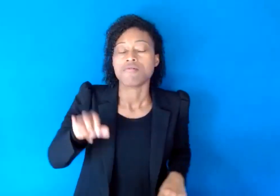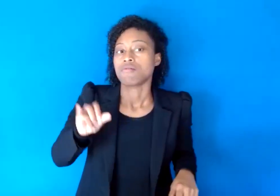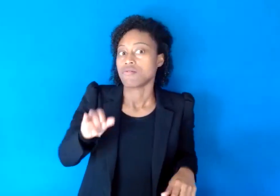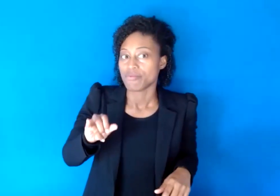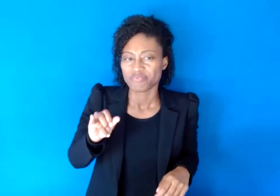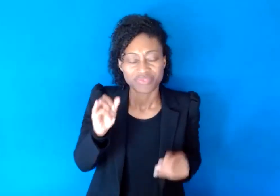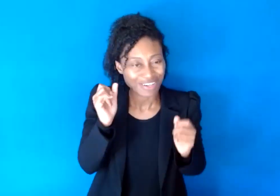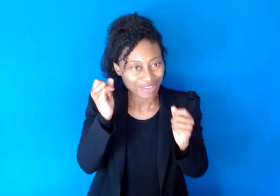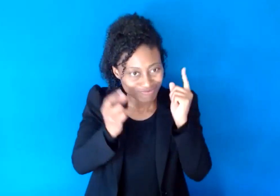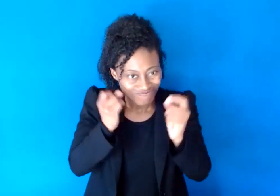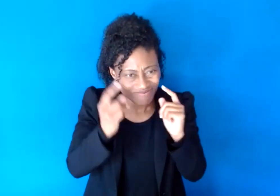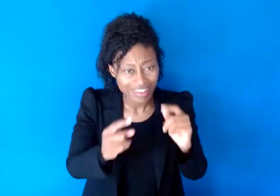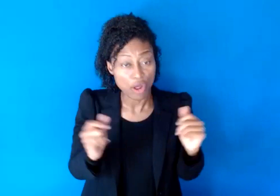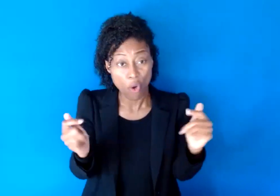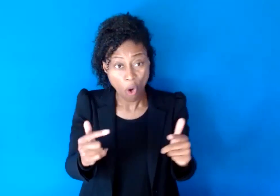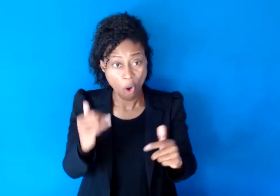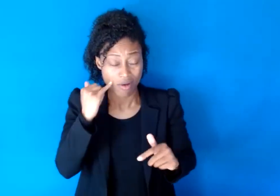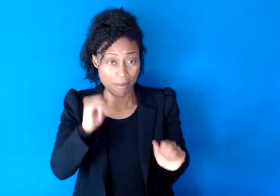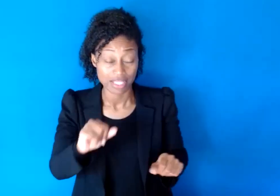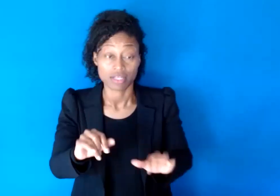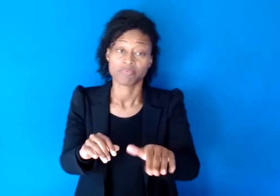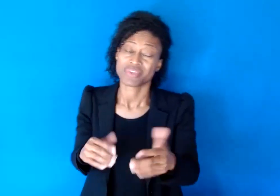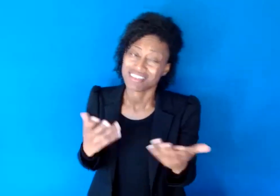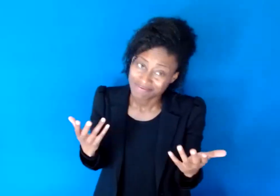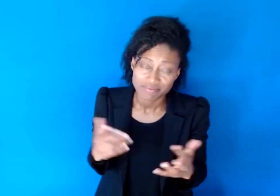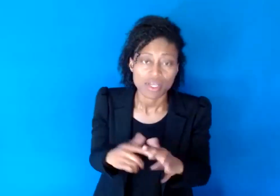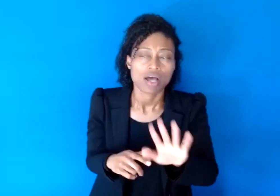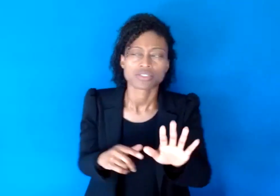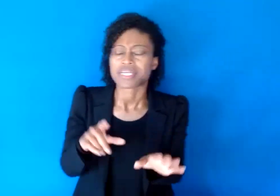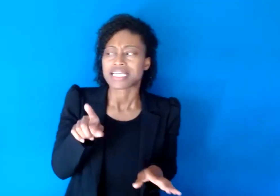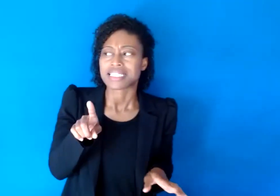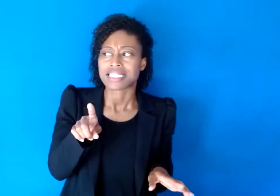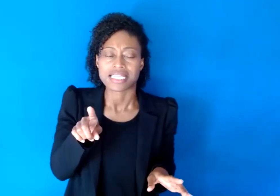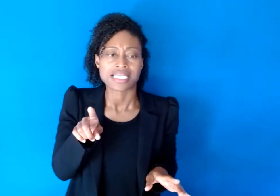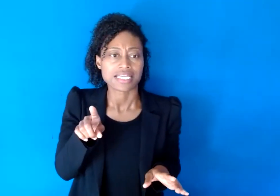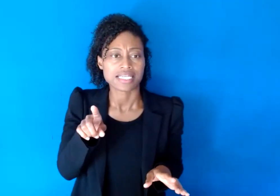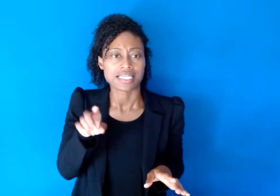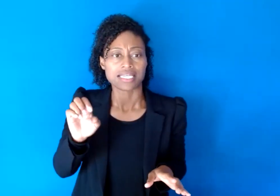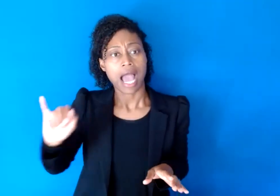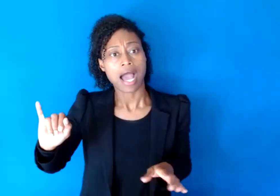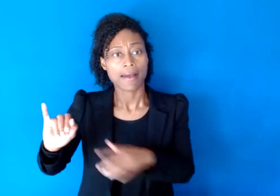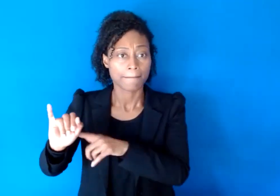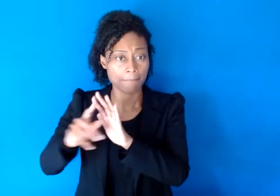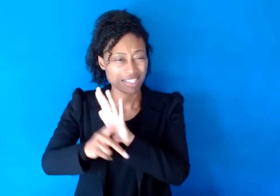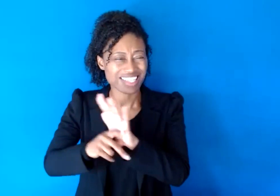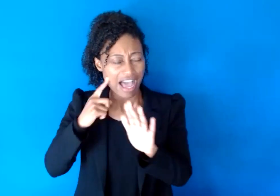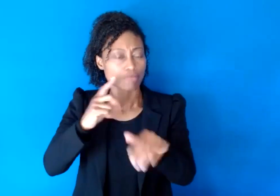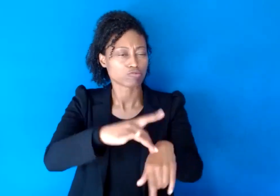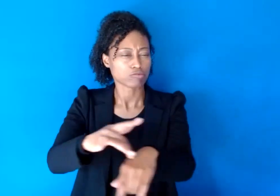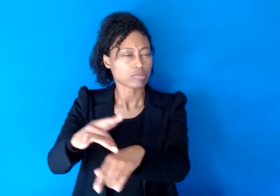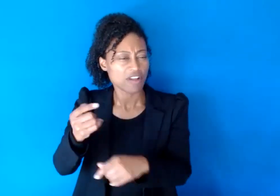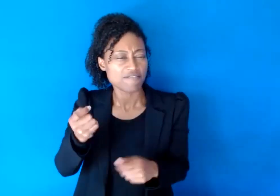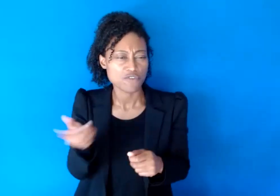so I've worked at a couple of different centers. I've been in